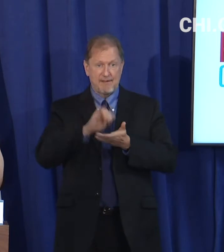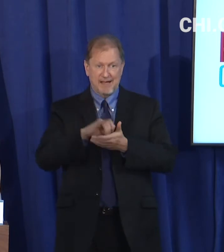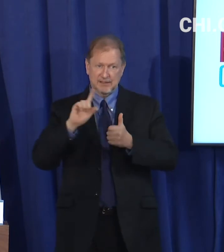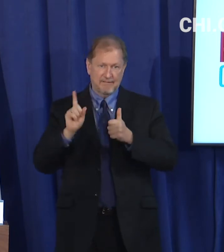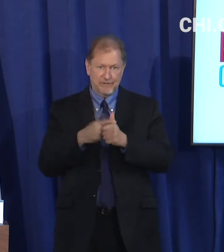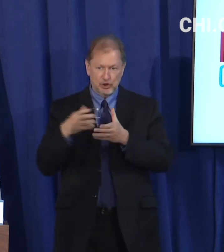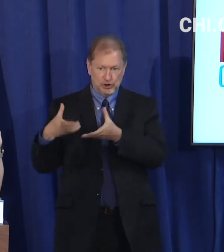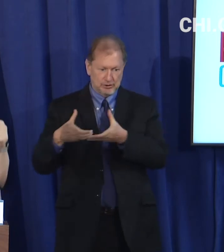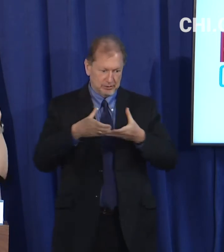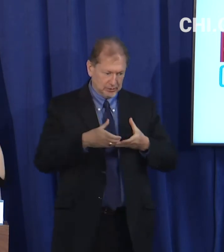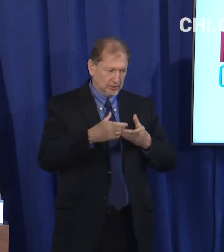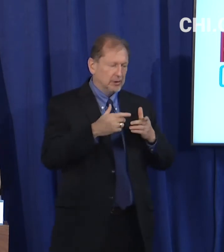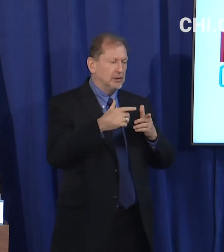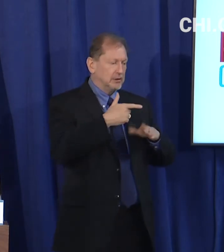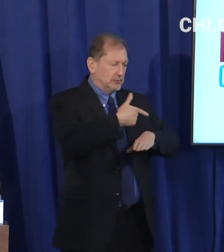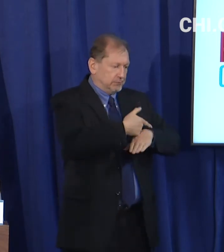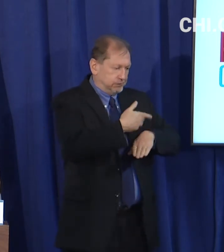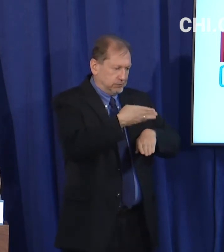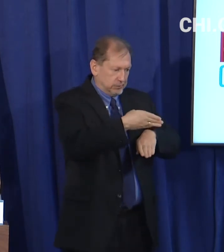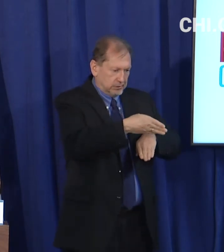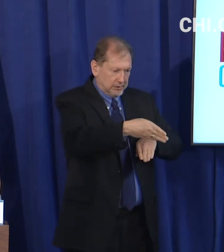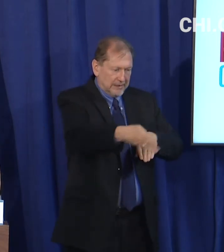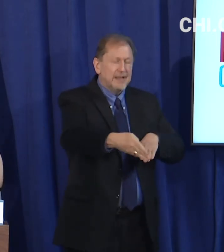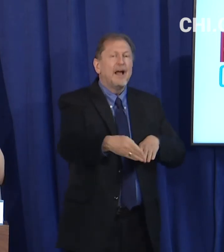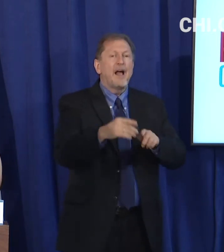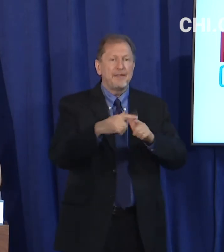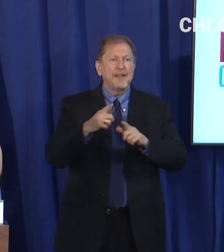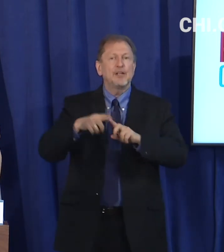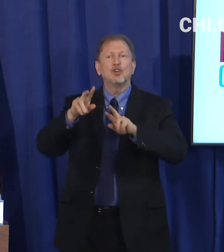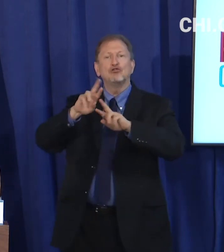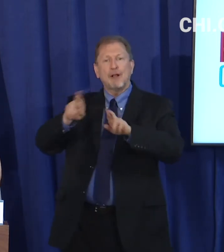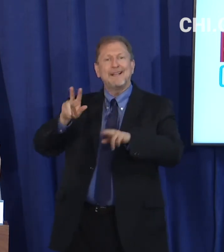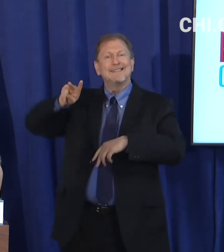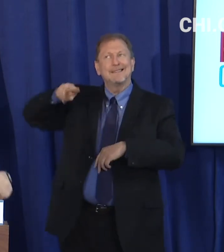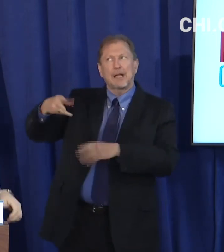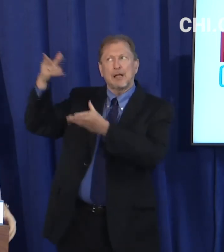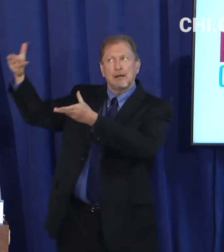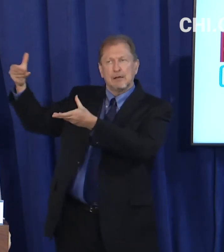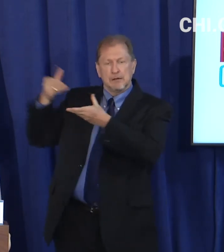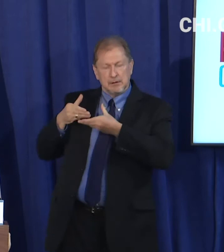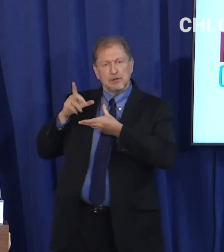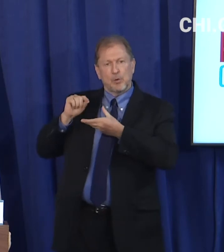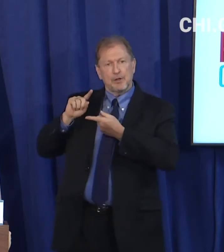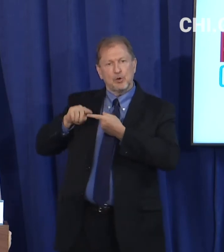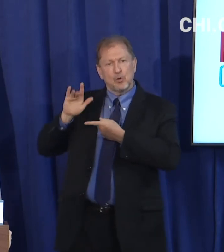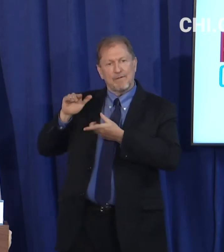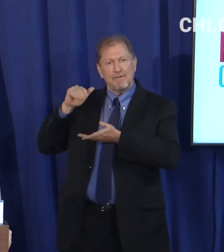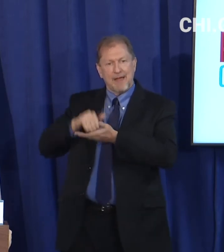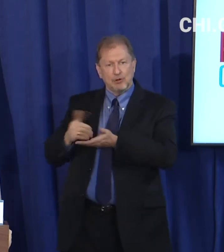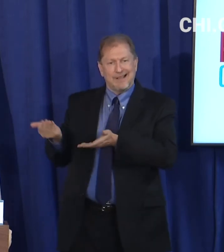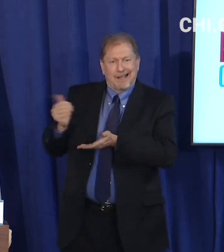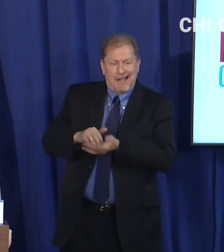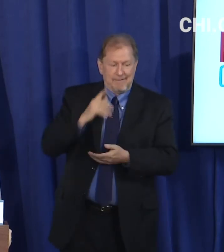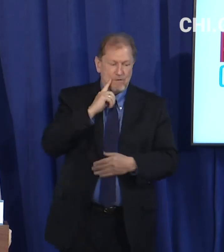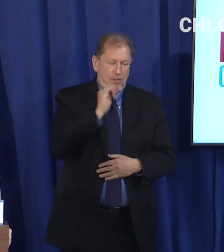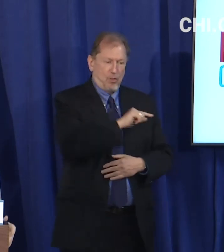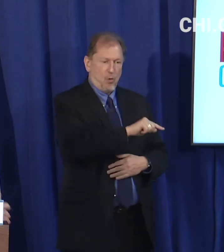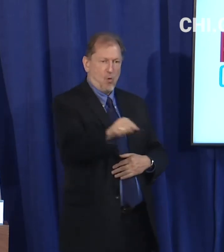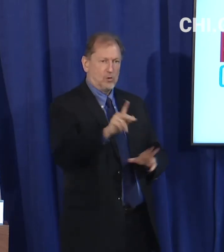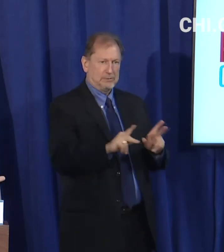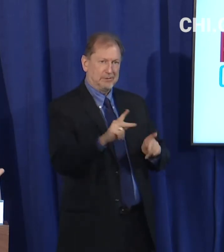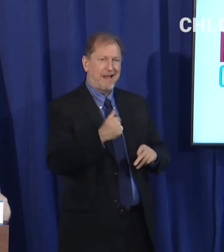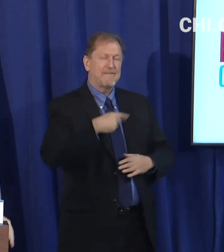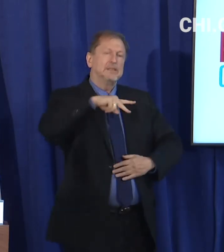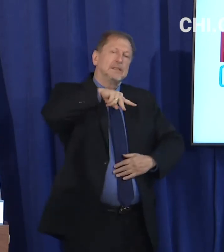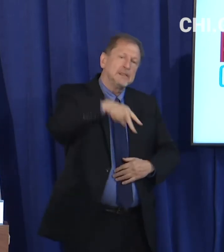for any first dose that we give, a reserve in place for that same 20 to 25,000 to be able to get the second dose. We